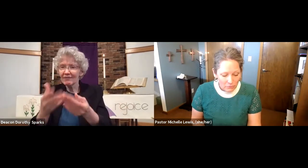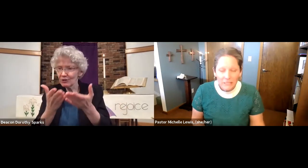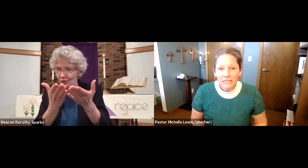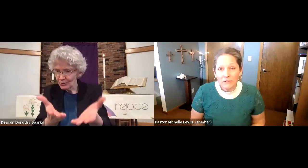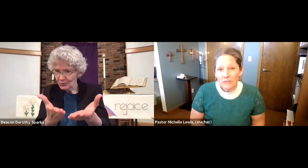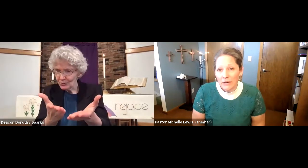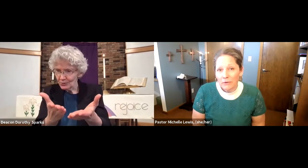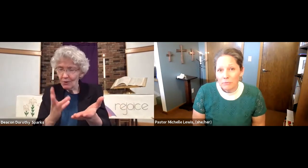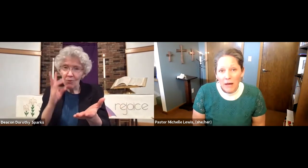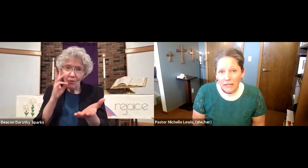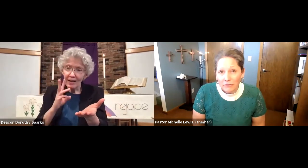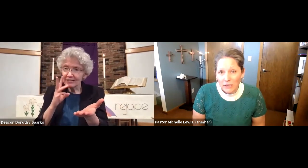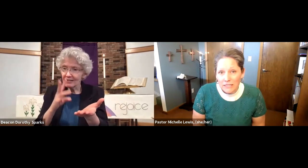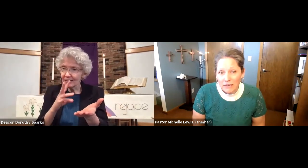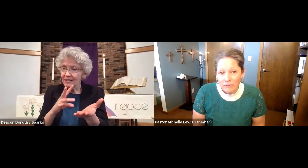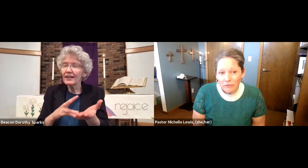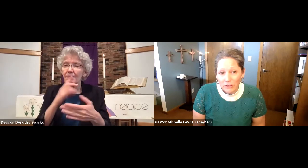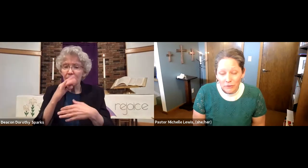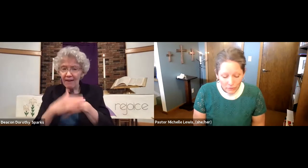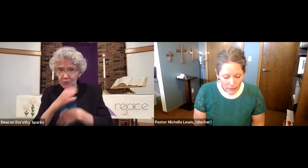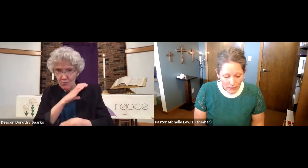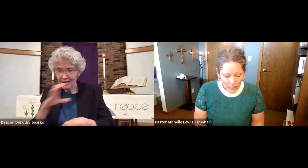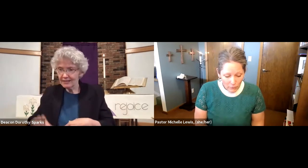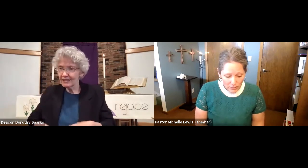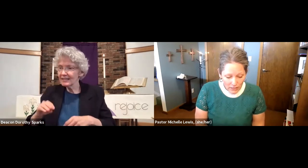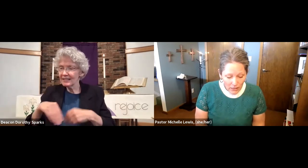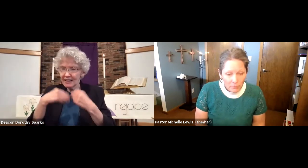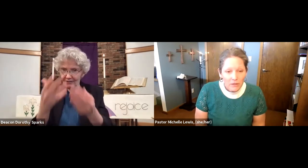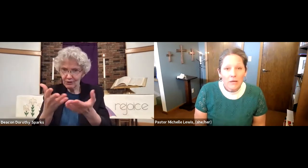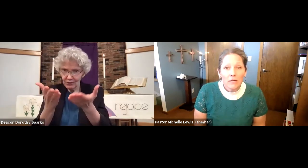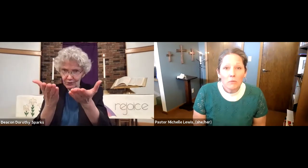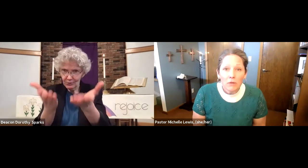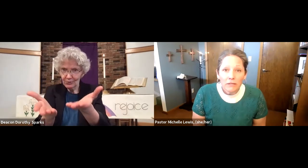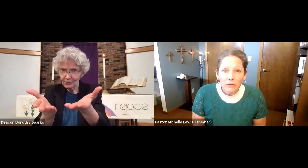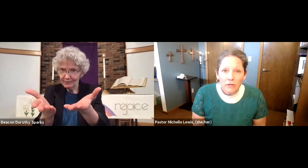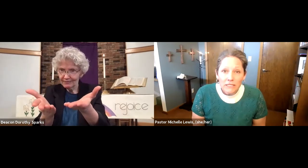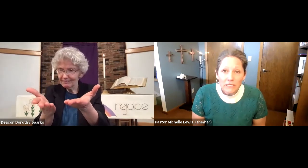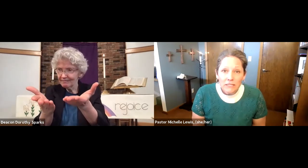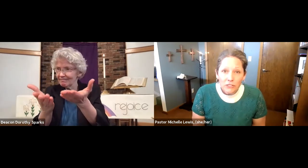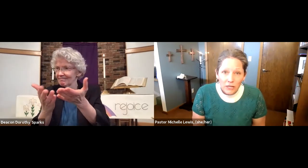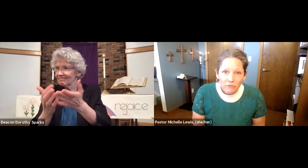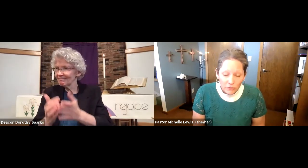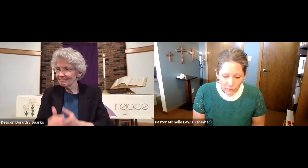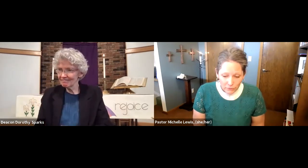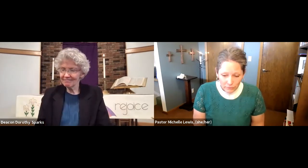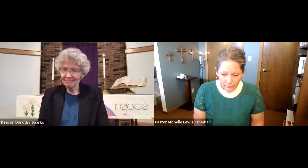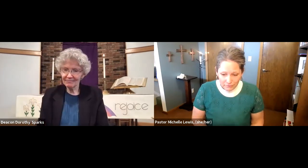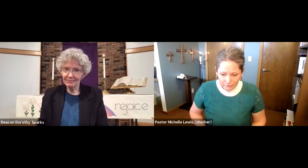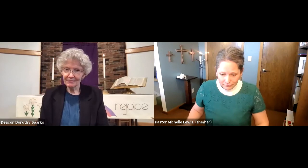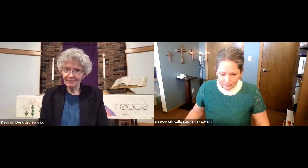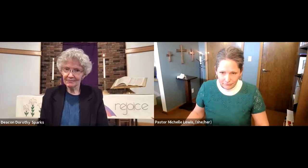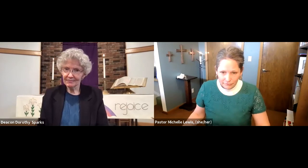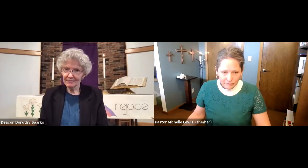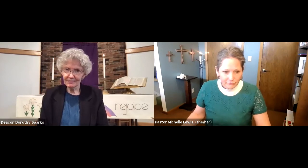please use language, "body of Christ given for you," and with the cup, blood of Christ shed for you.